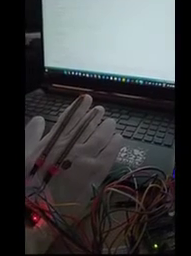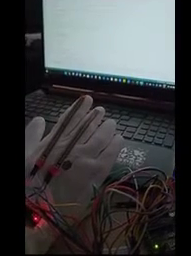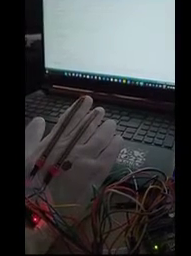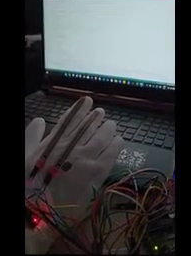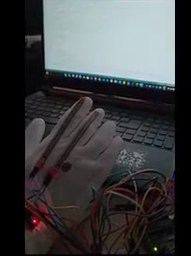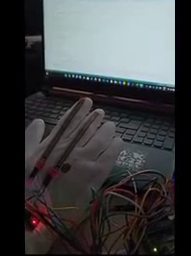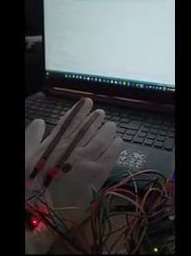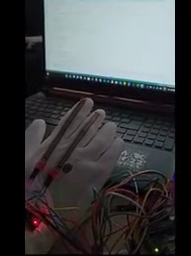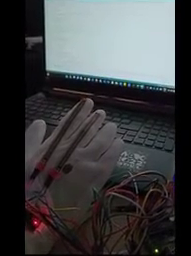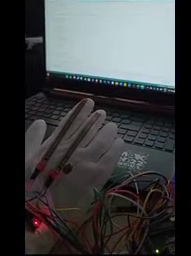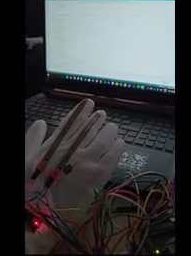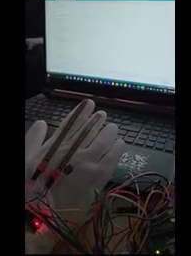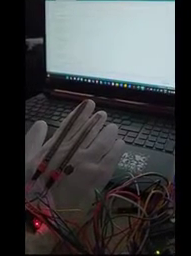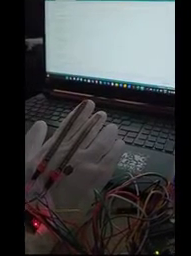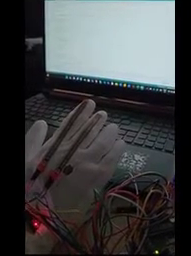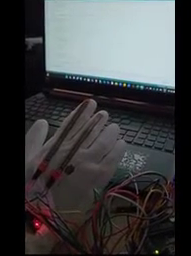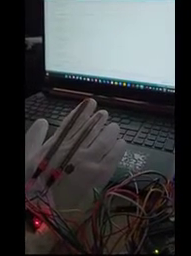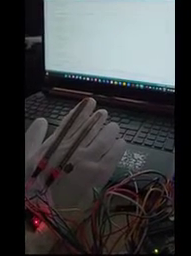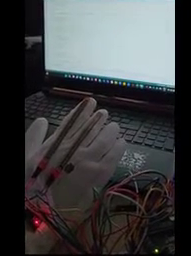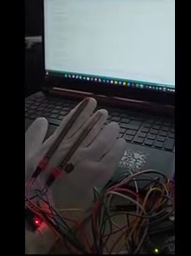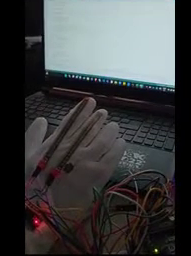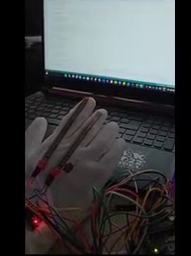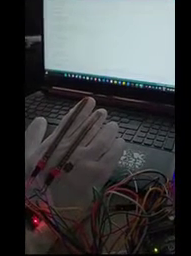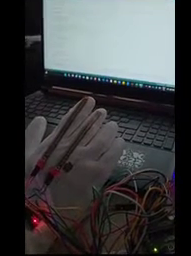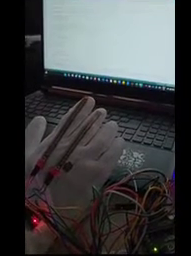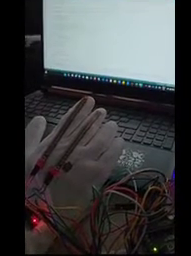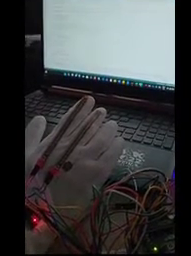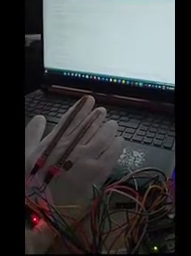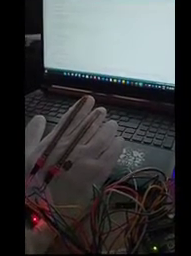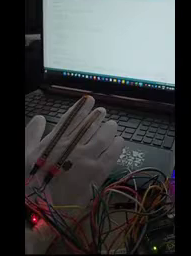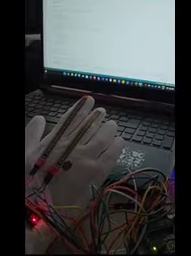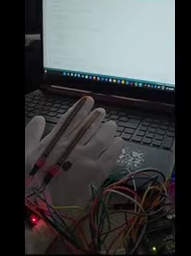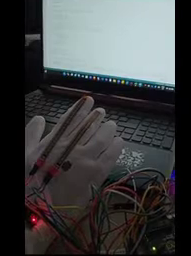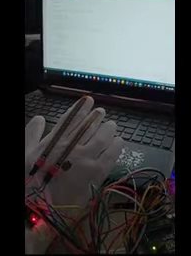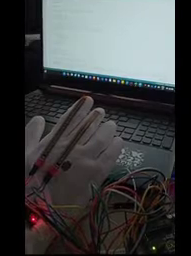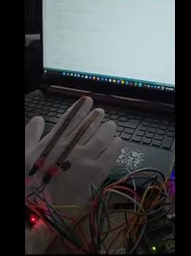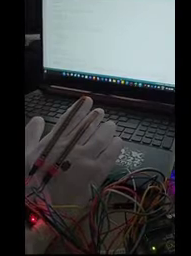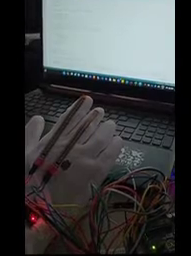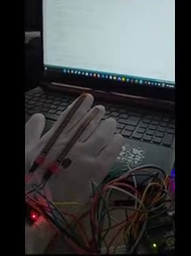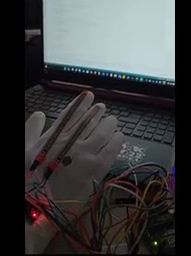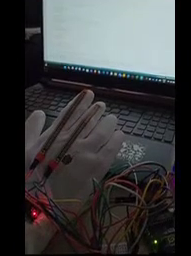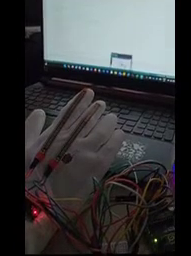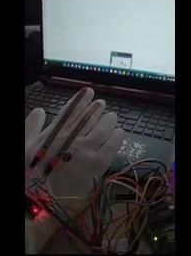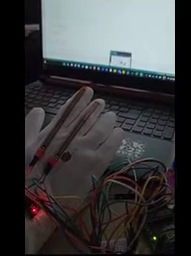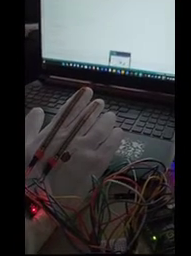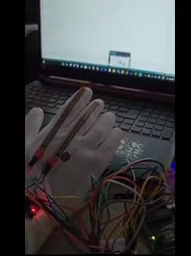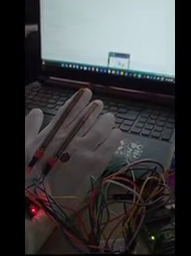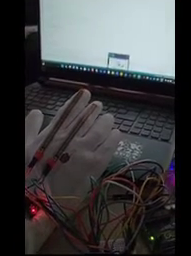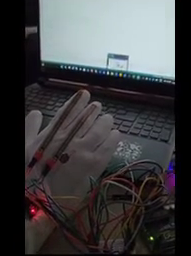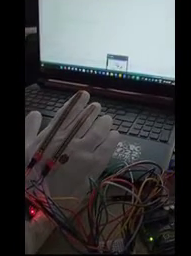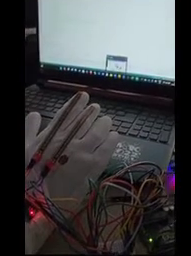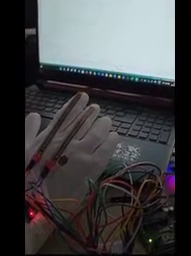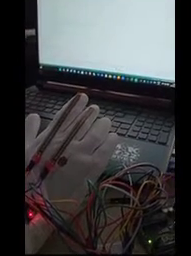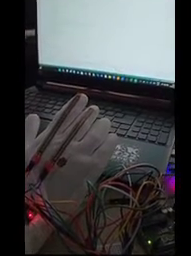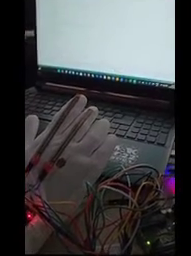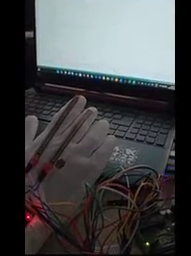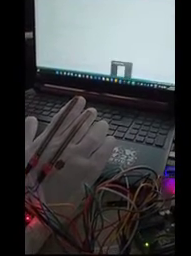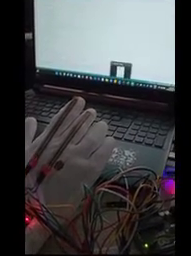In this video I'm going to showcase how I have integrated the gyroscope with my flex sensors for this project. So if we look